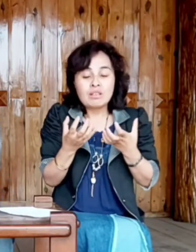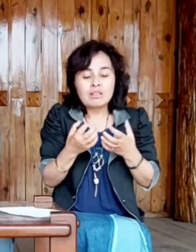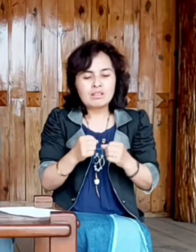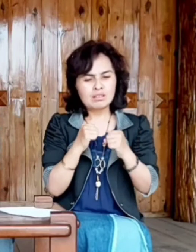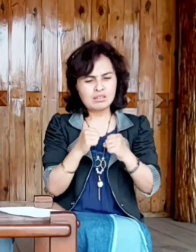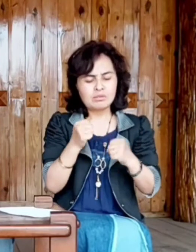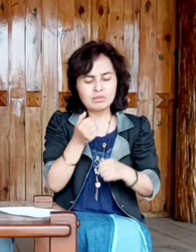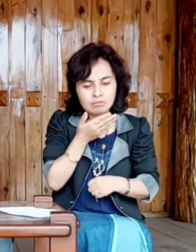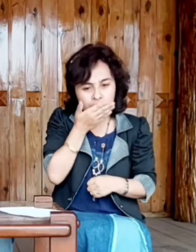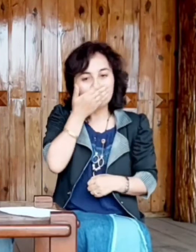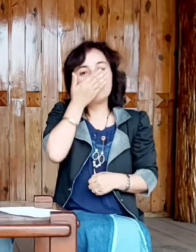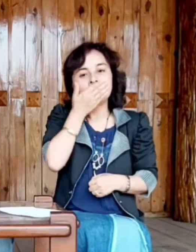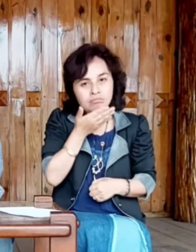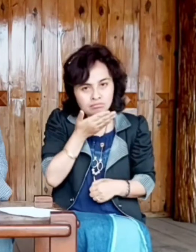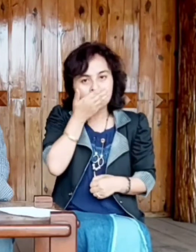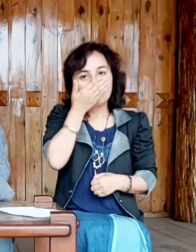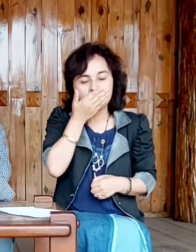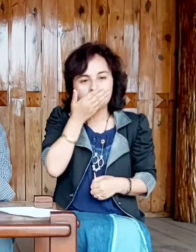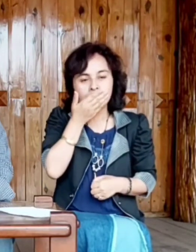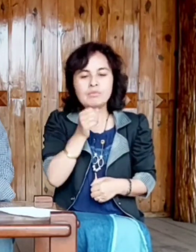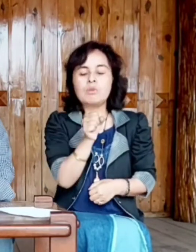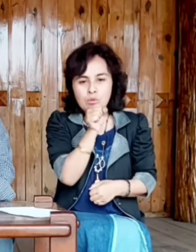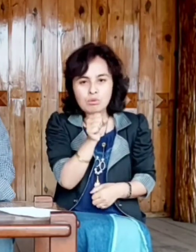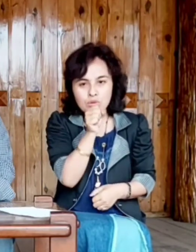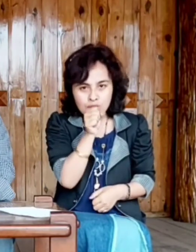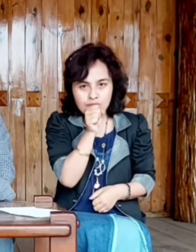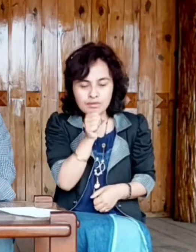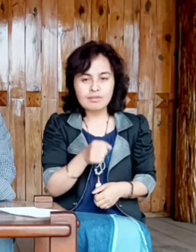difficulty in breathing, coughing,